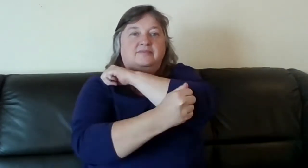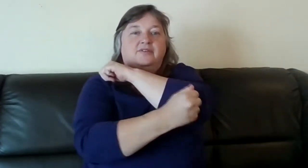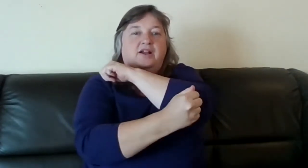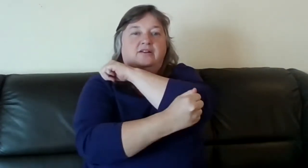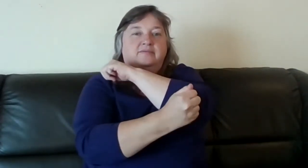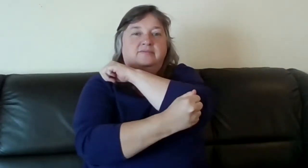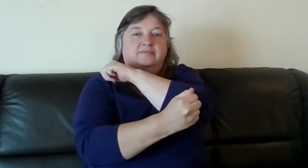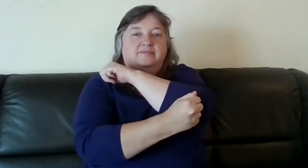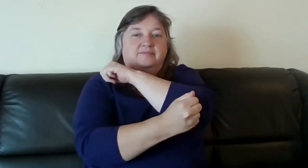Cracker.